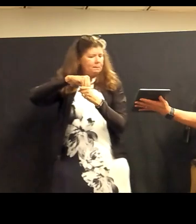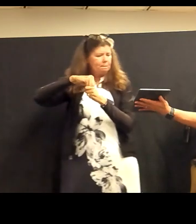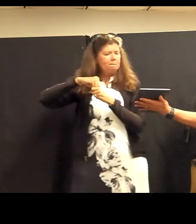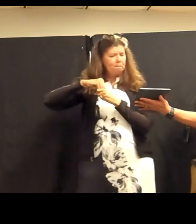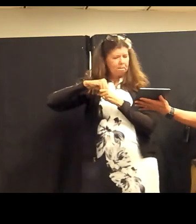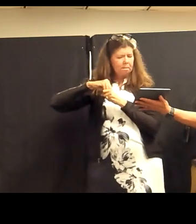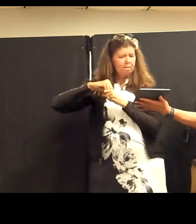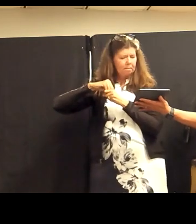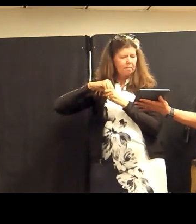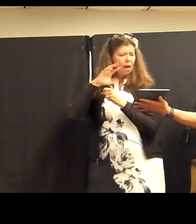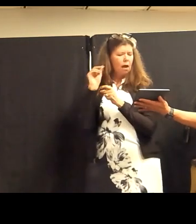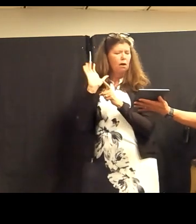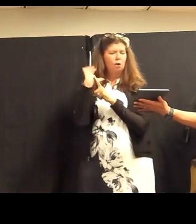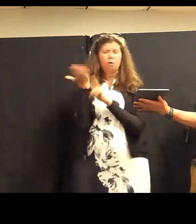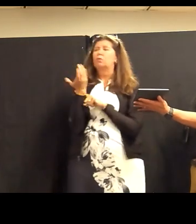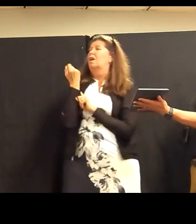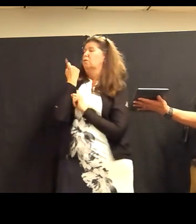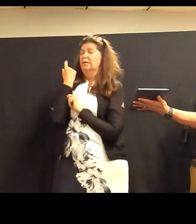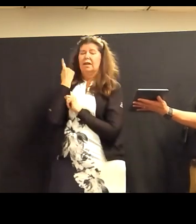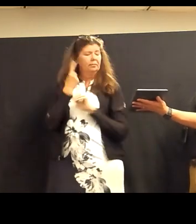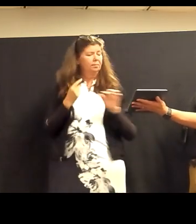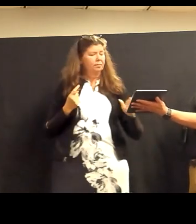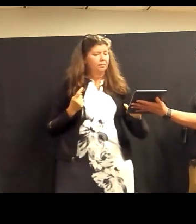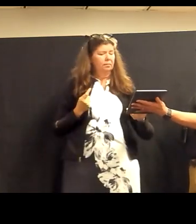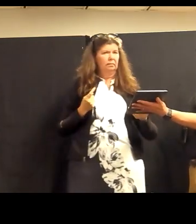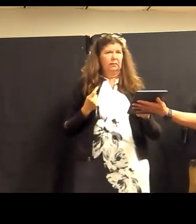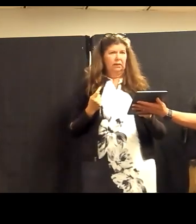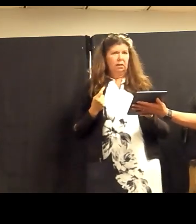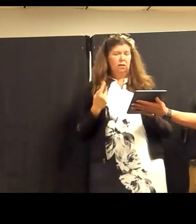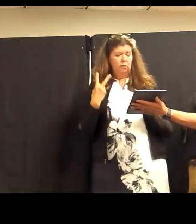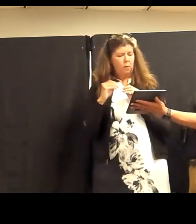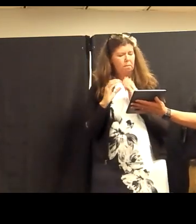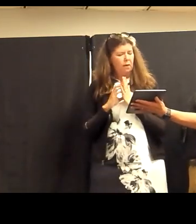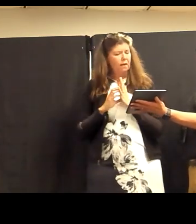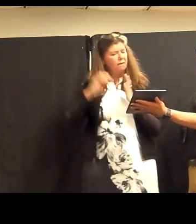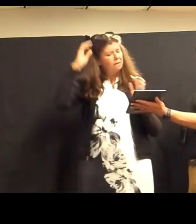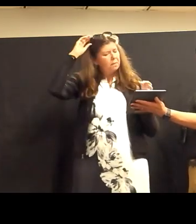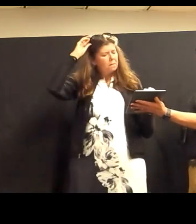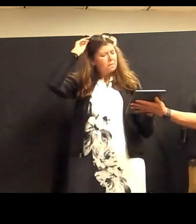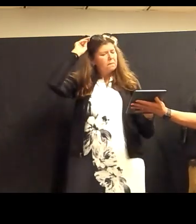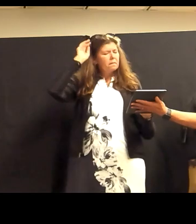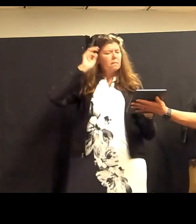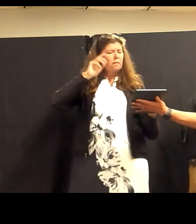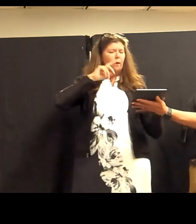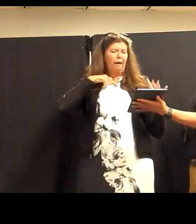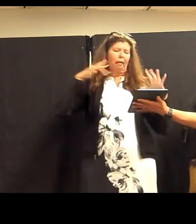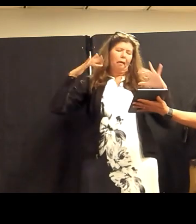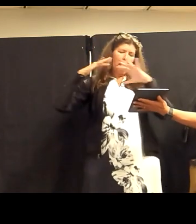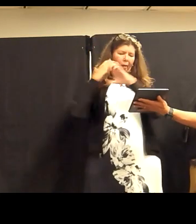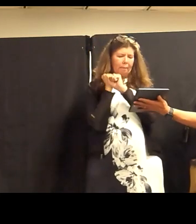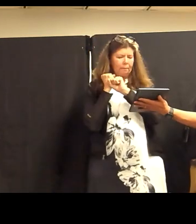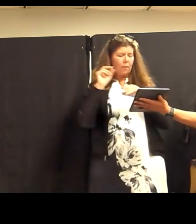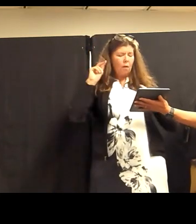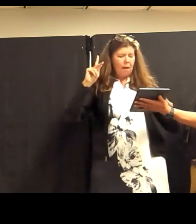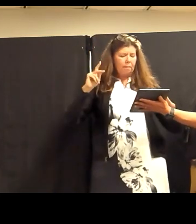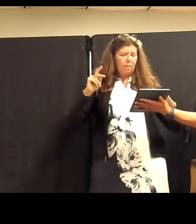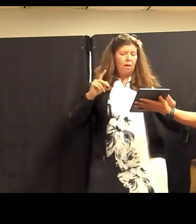it must be matched by presence and engagement and understanding